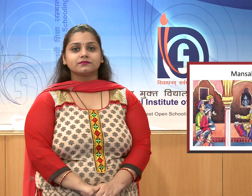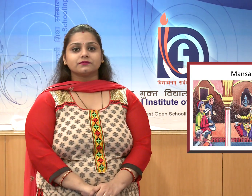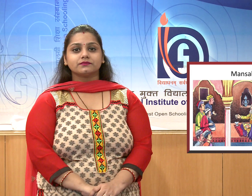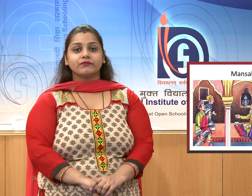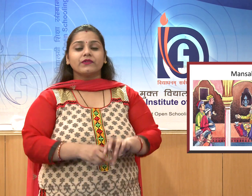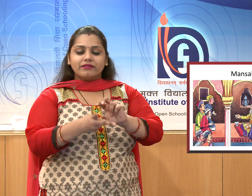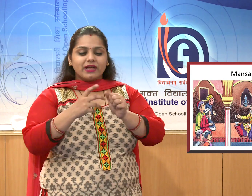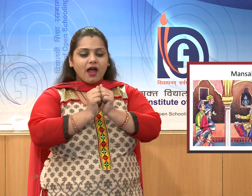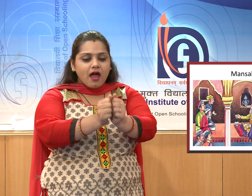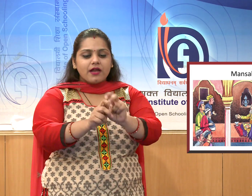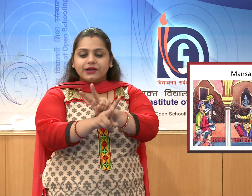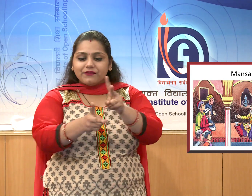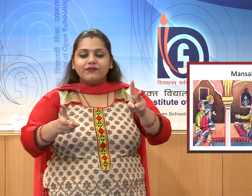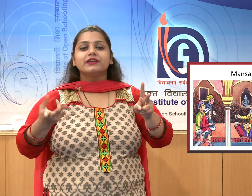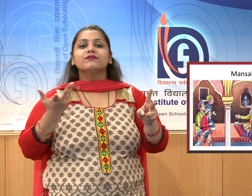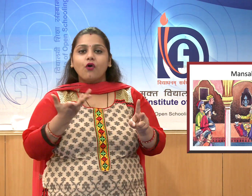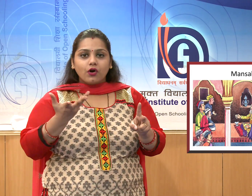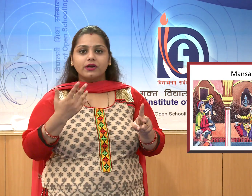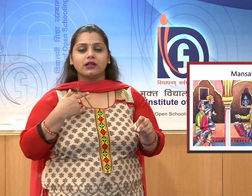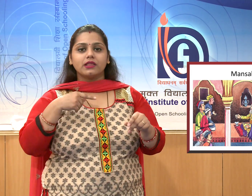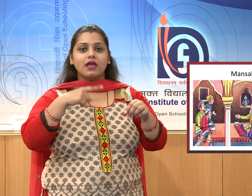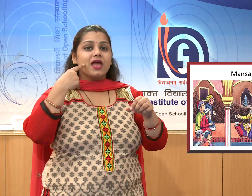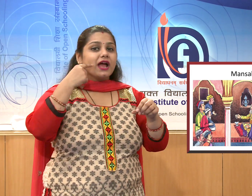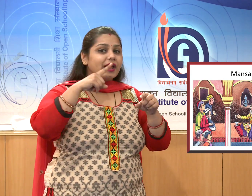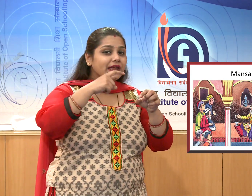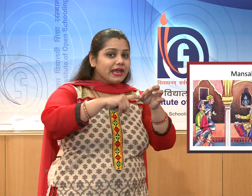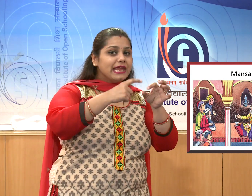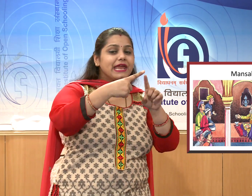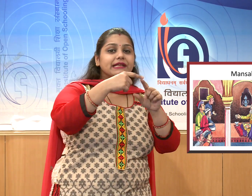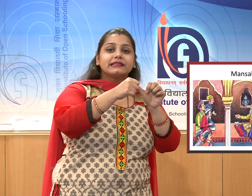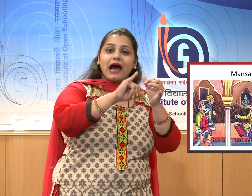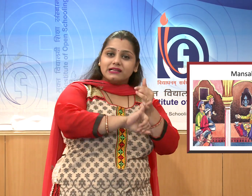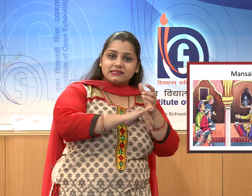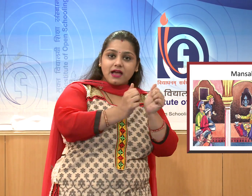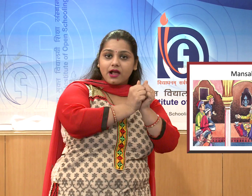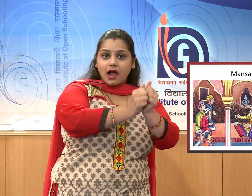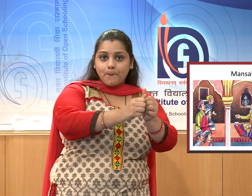with the difference that while iktas combined